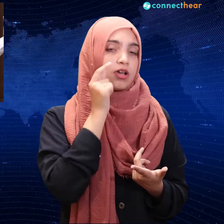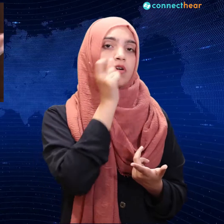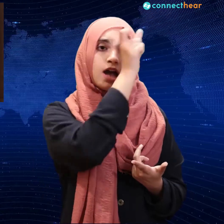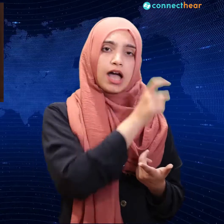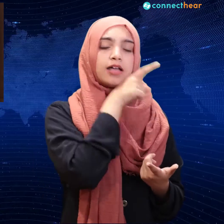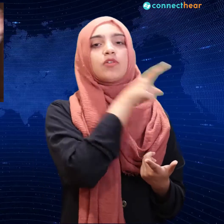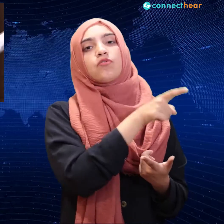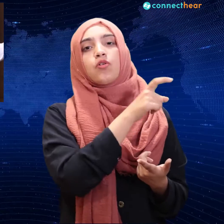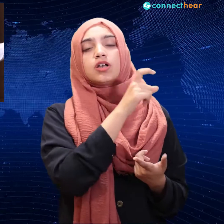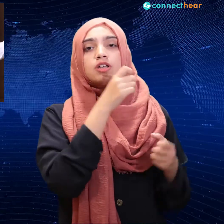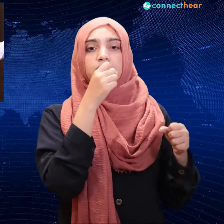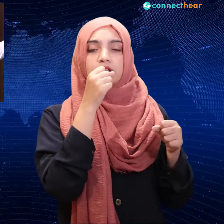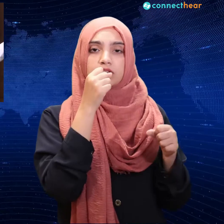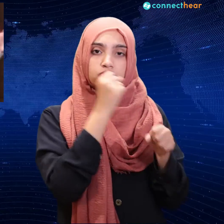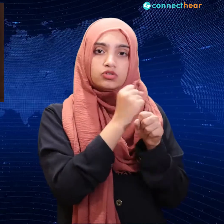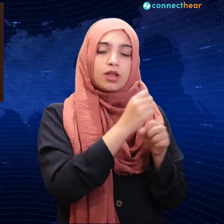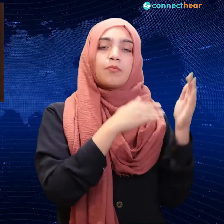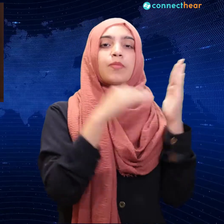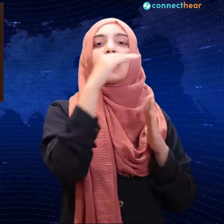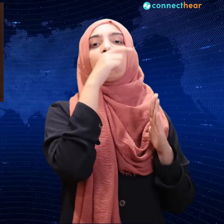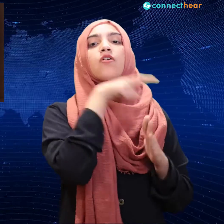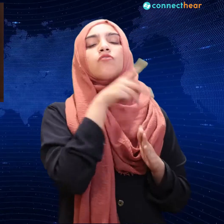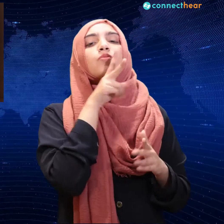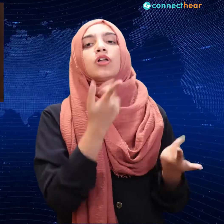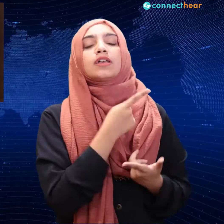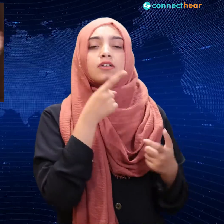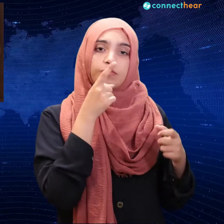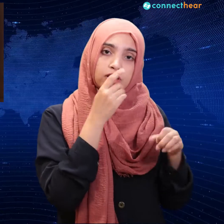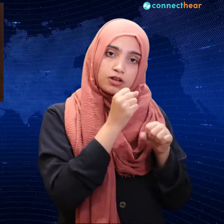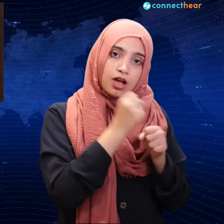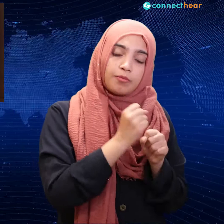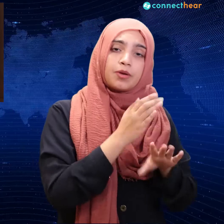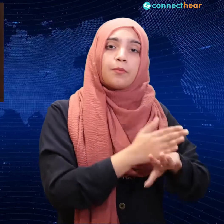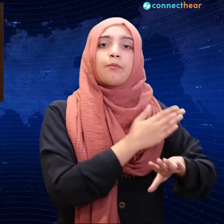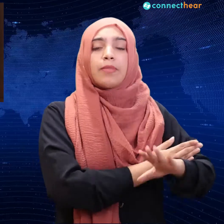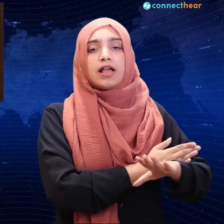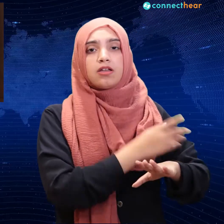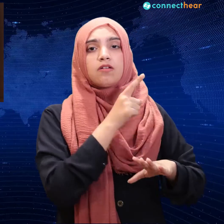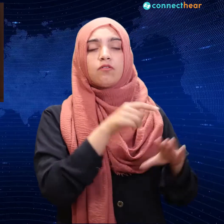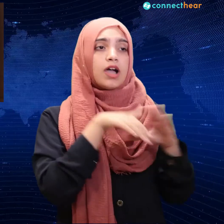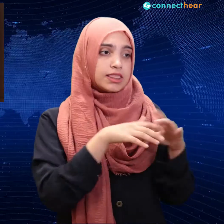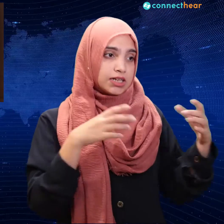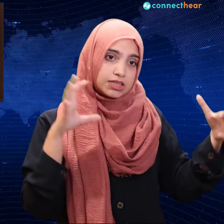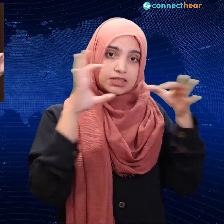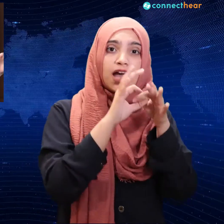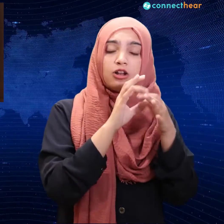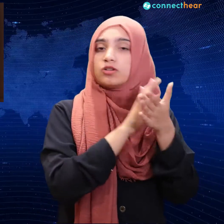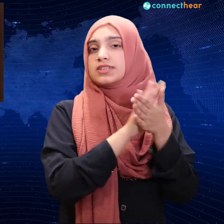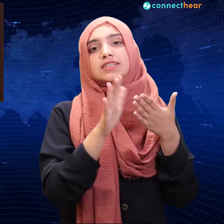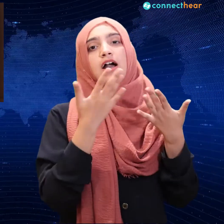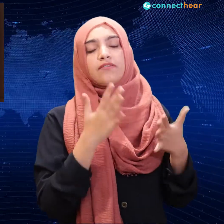Taliban, whatever you say about a government, and a relationship between governments are because of